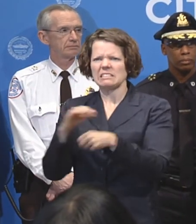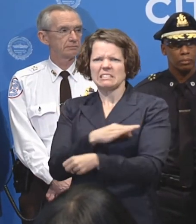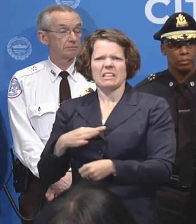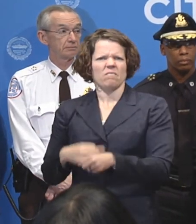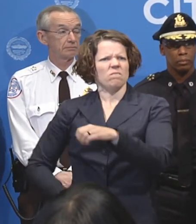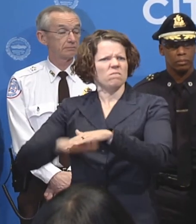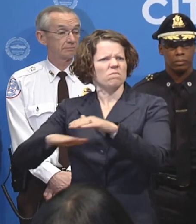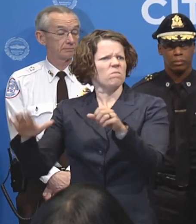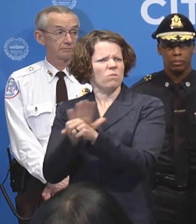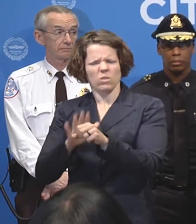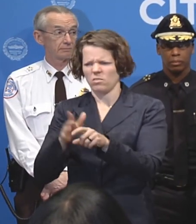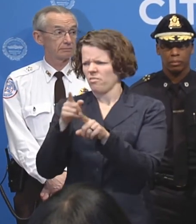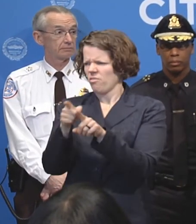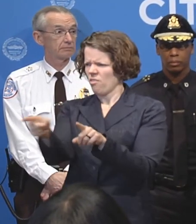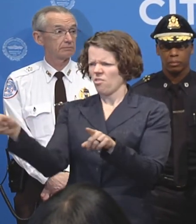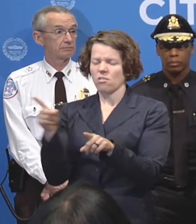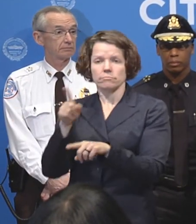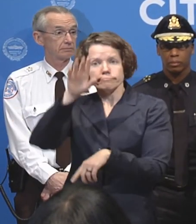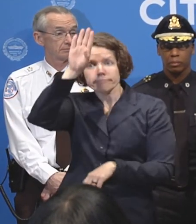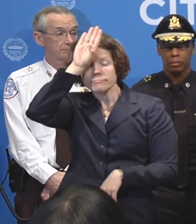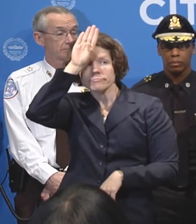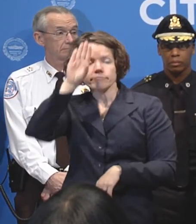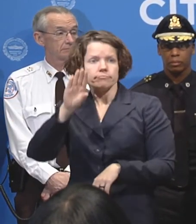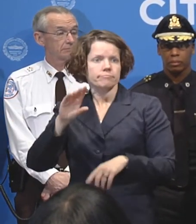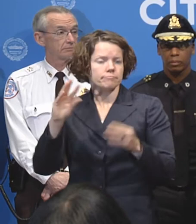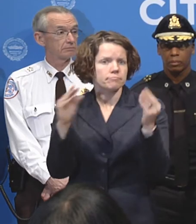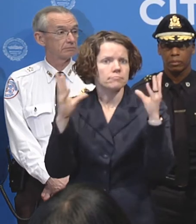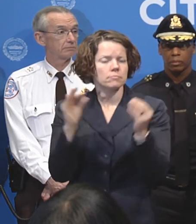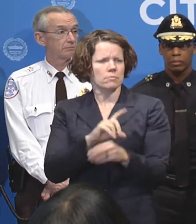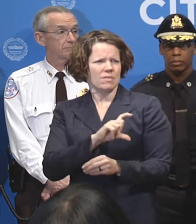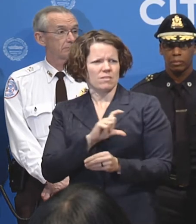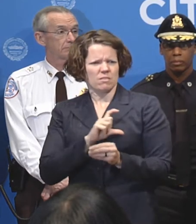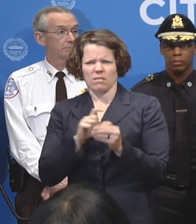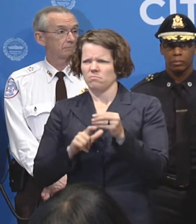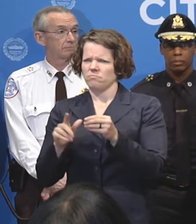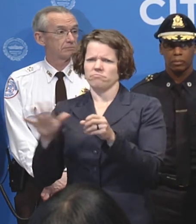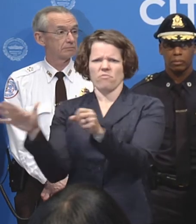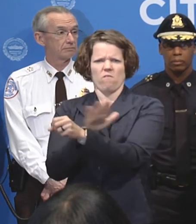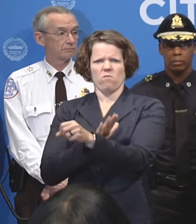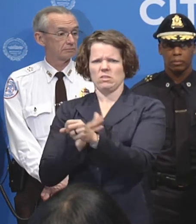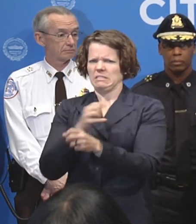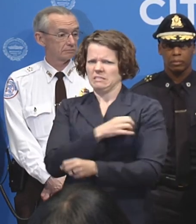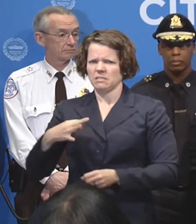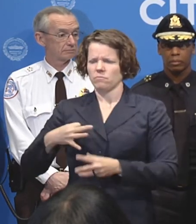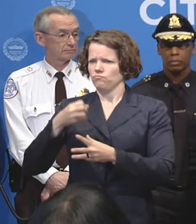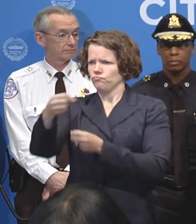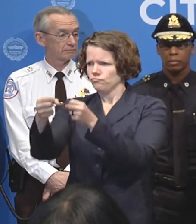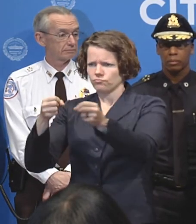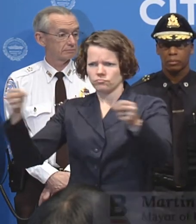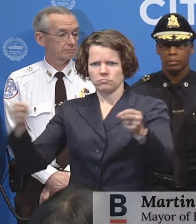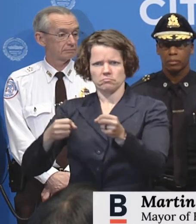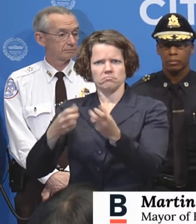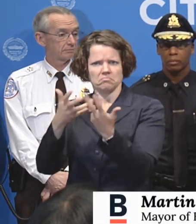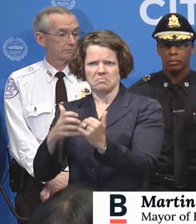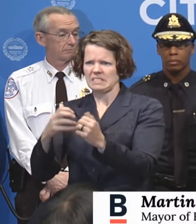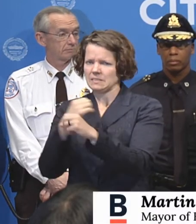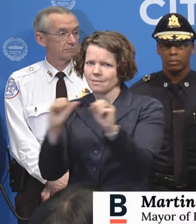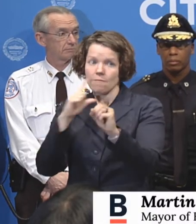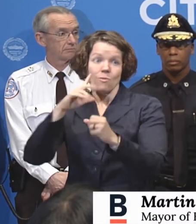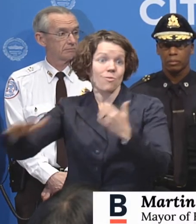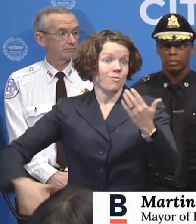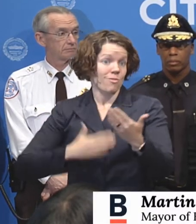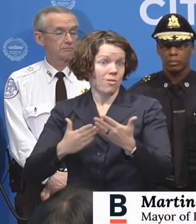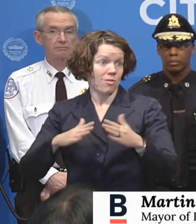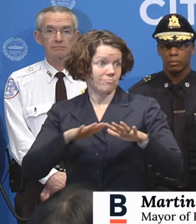larger presence in Boston, we are going to be still covering all of our districts to make sure that everyone in the city of Boston is safe that day.